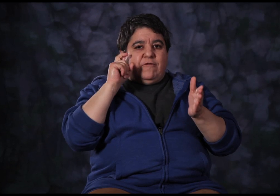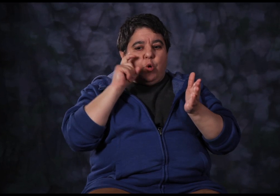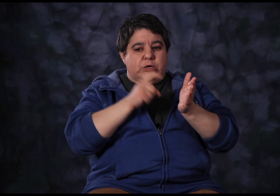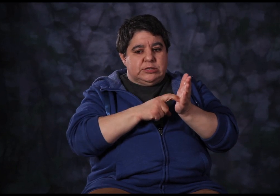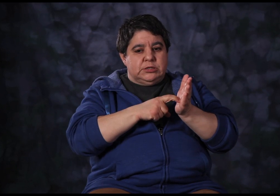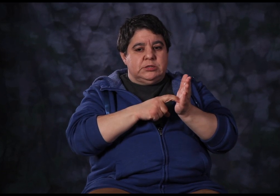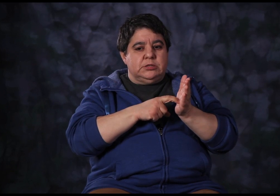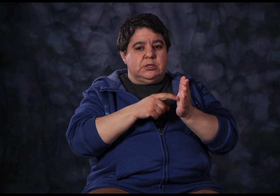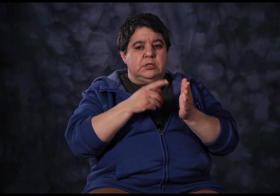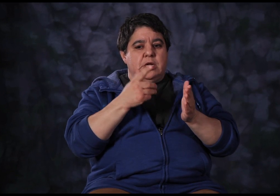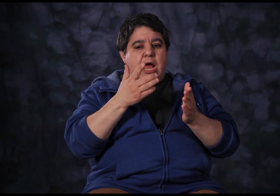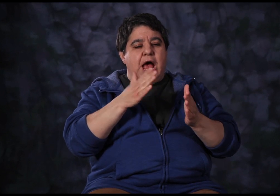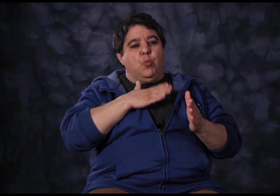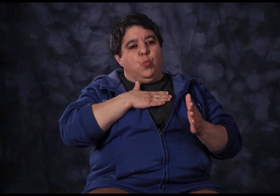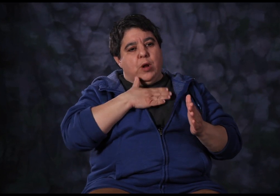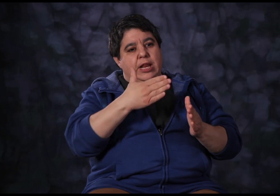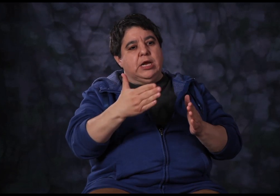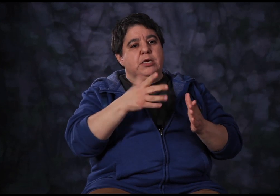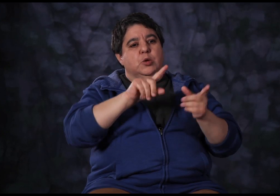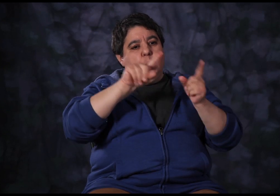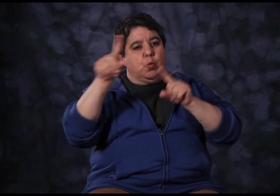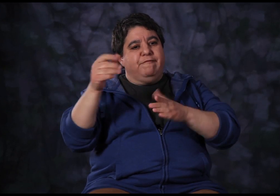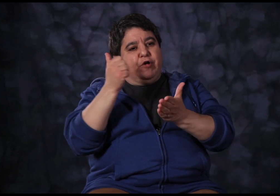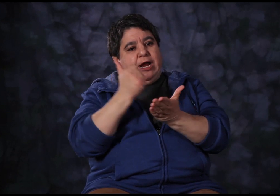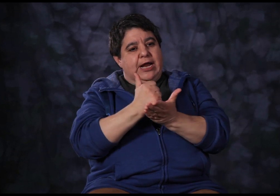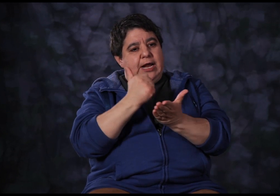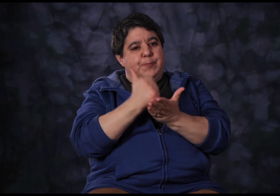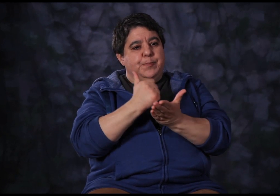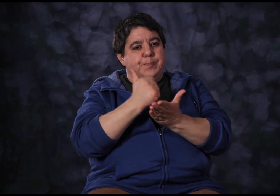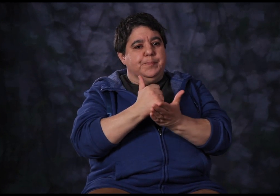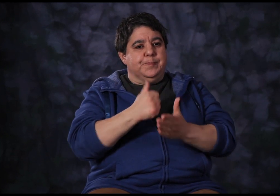I finally was willing to seek help to remedy the situation.